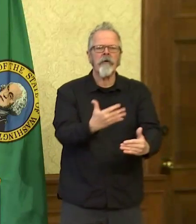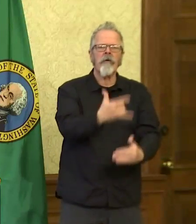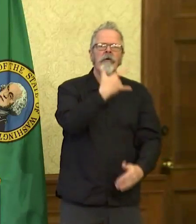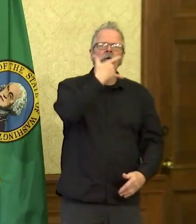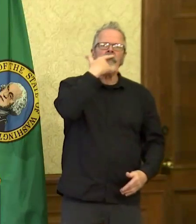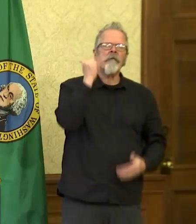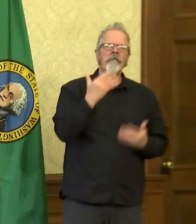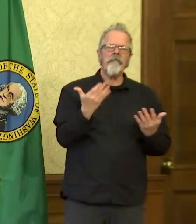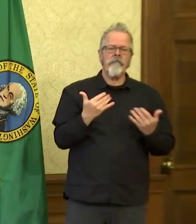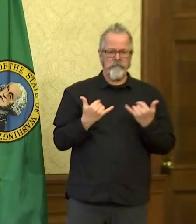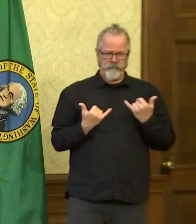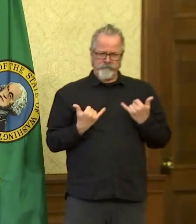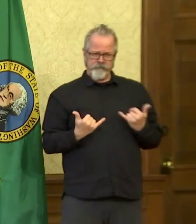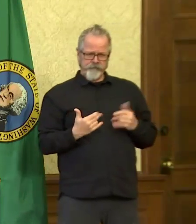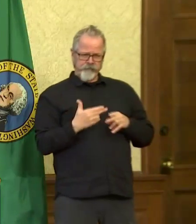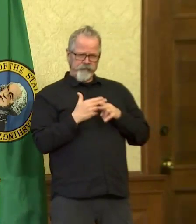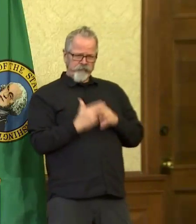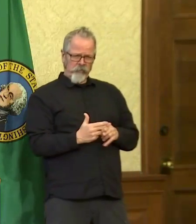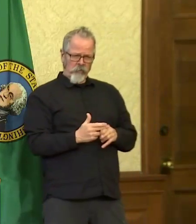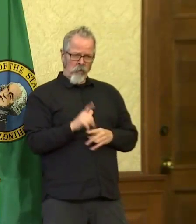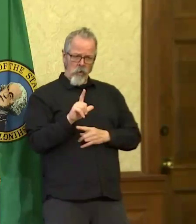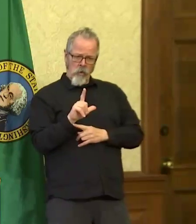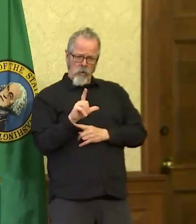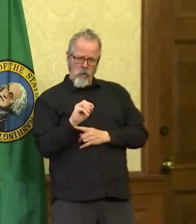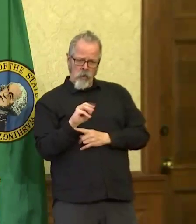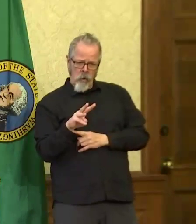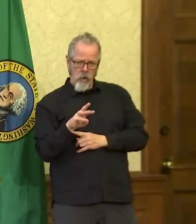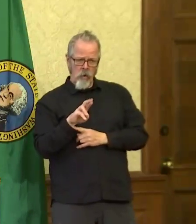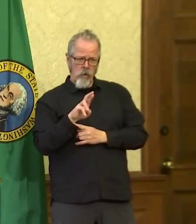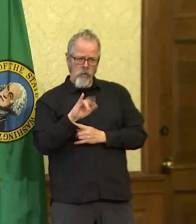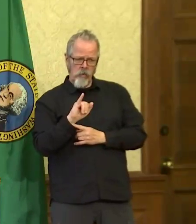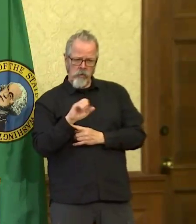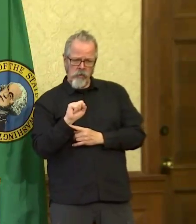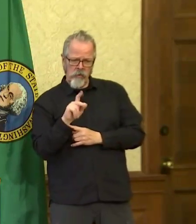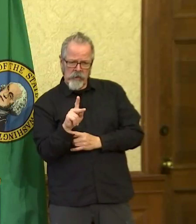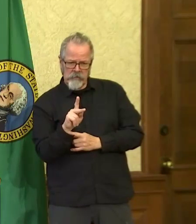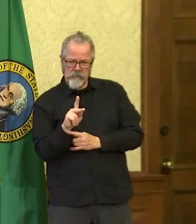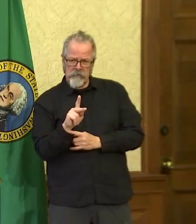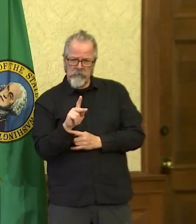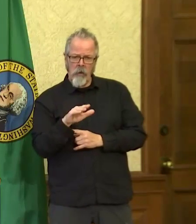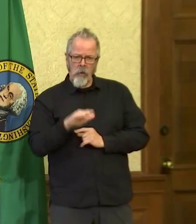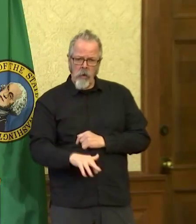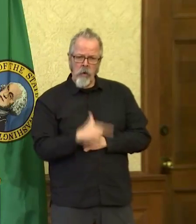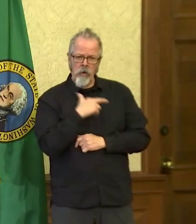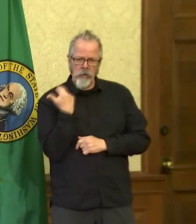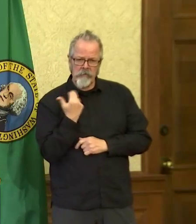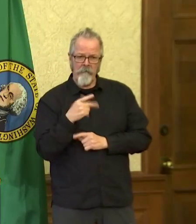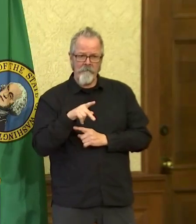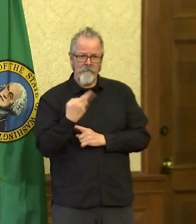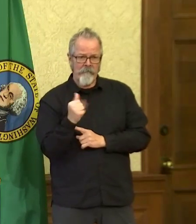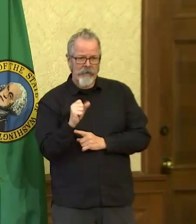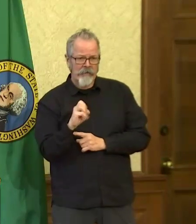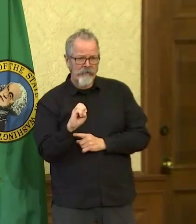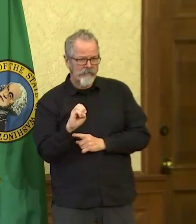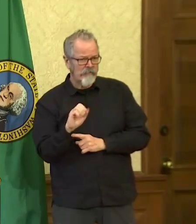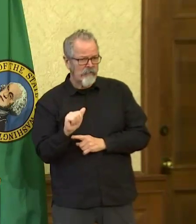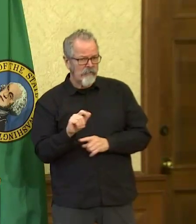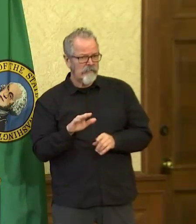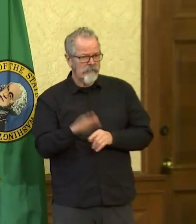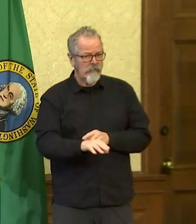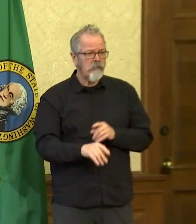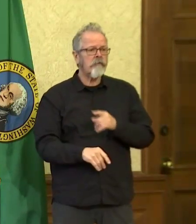Yes. This is the low-risk phase. This is the things that can be done with low risk, meaning that